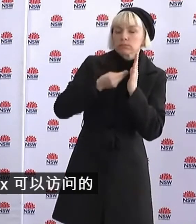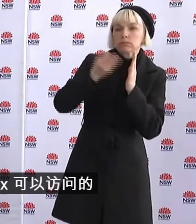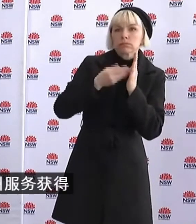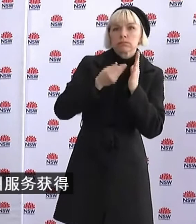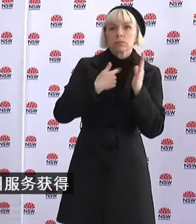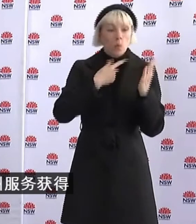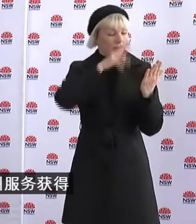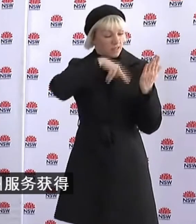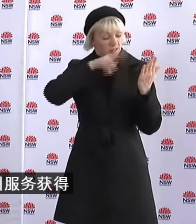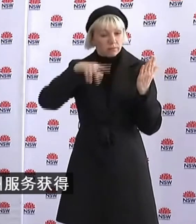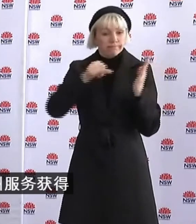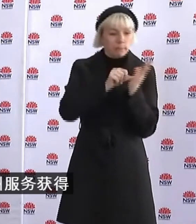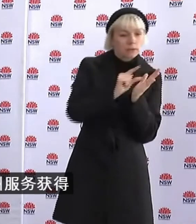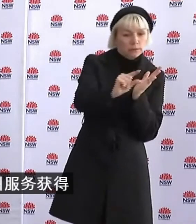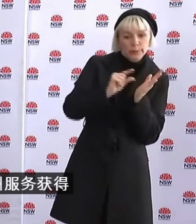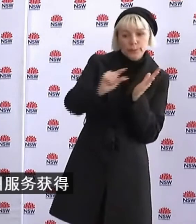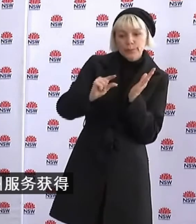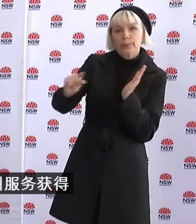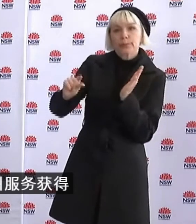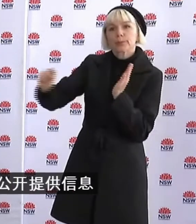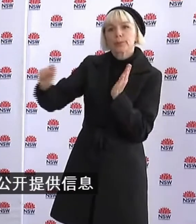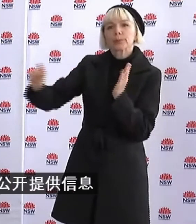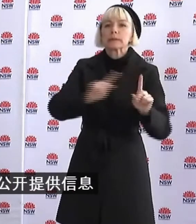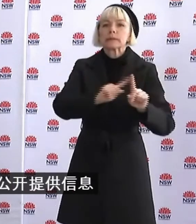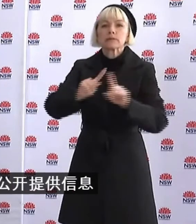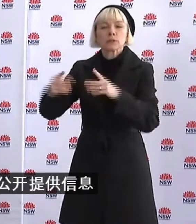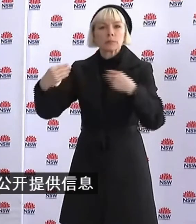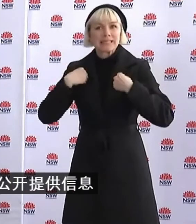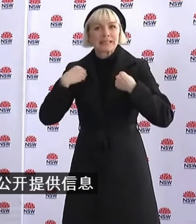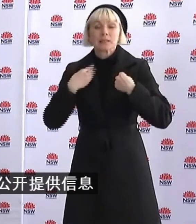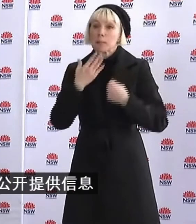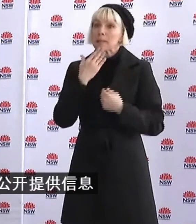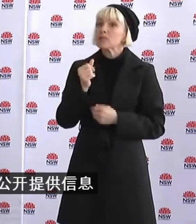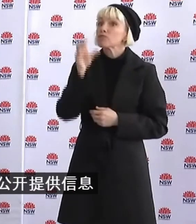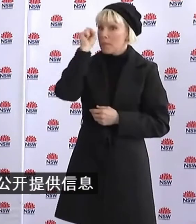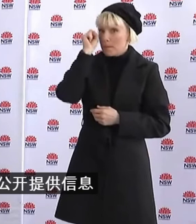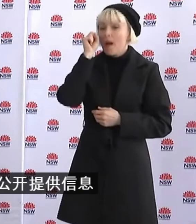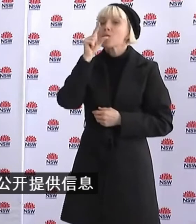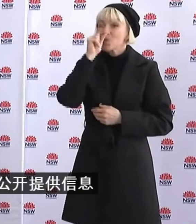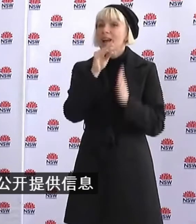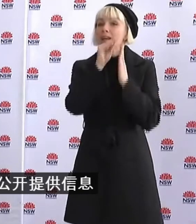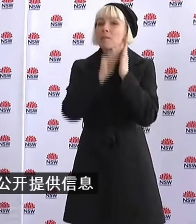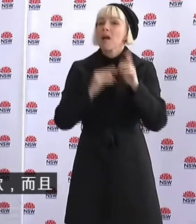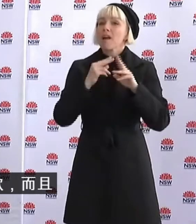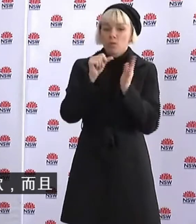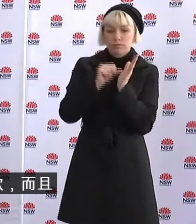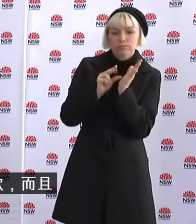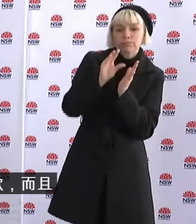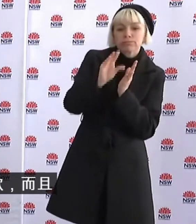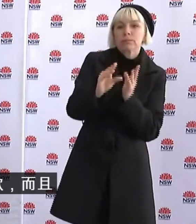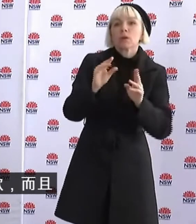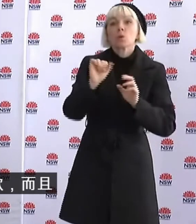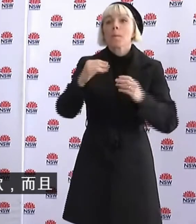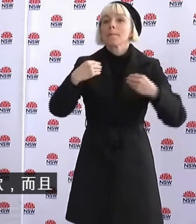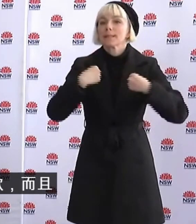to be accessed. The grants are there to be accessed through Service New South Wales. And I understand Service New South Wales is also providing information publicly on not just